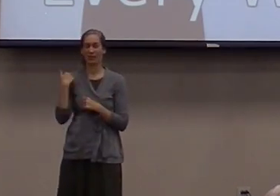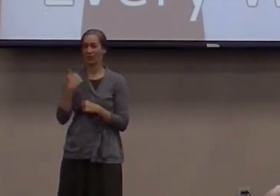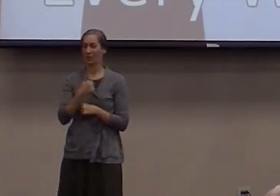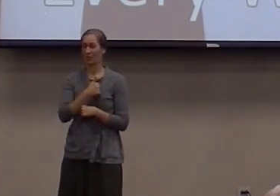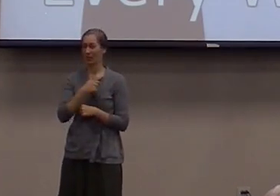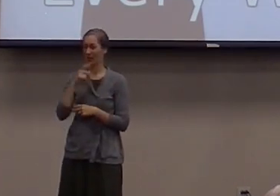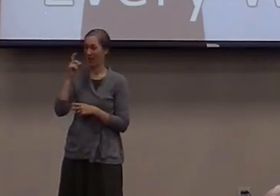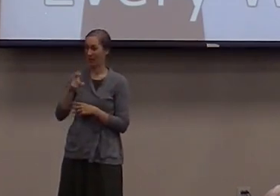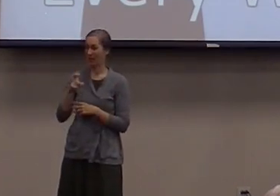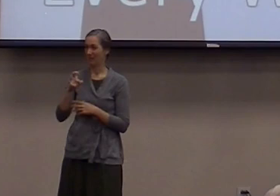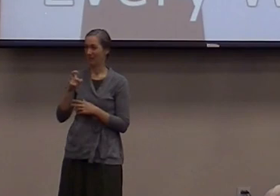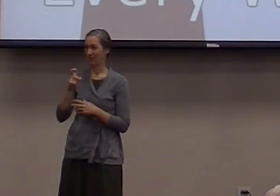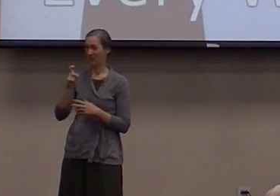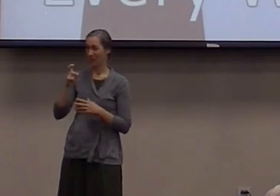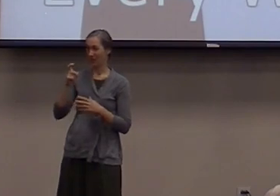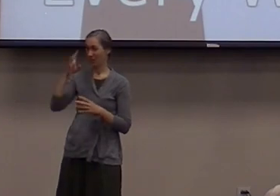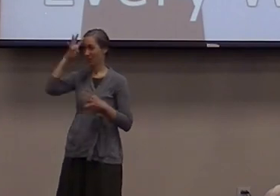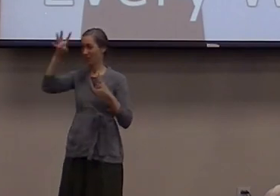We've got to be innovative.